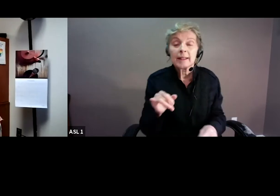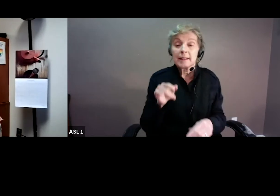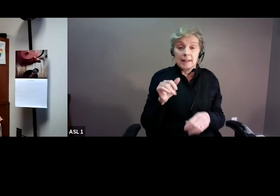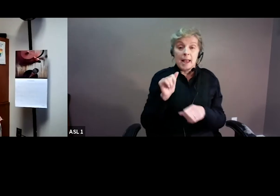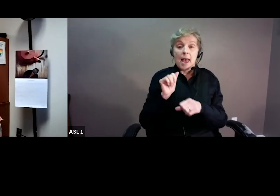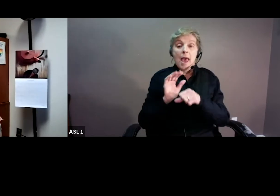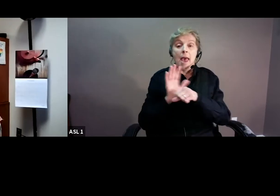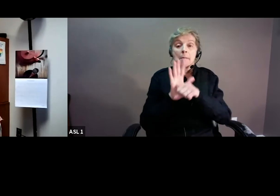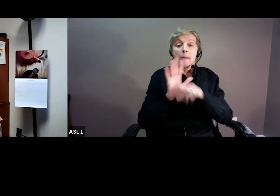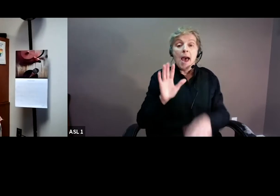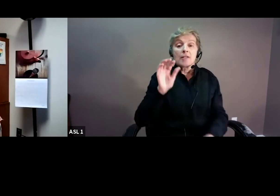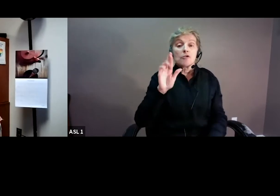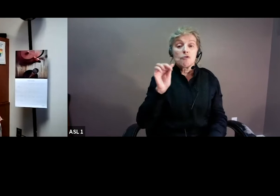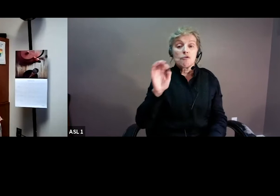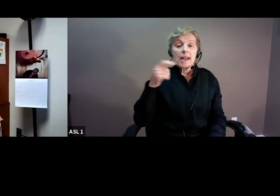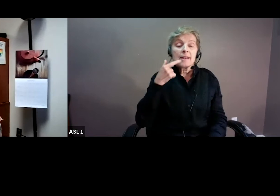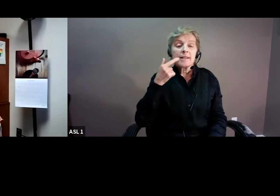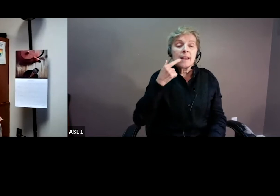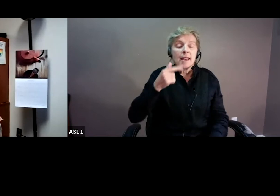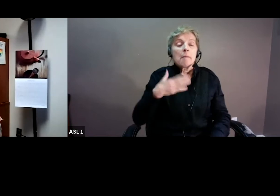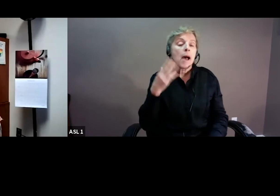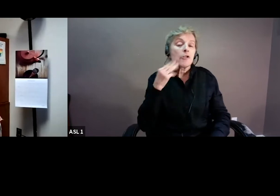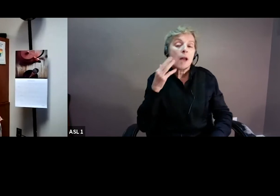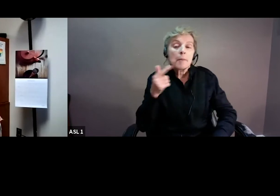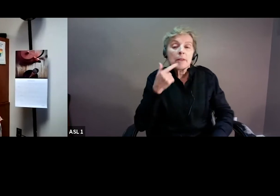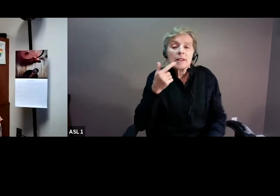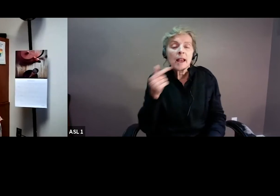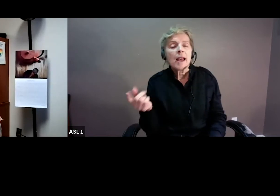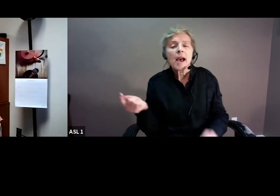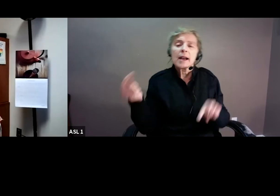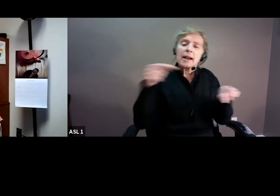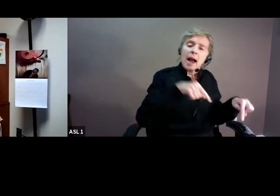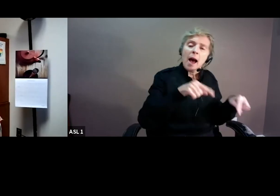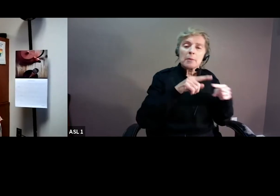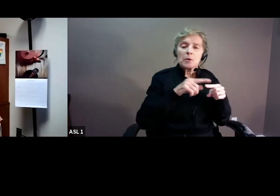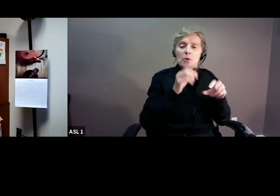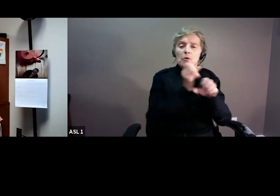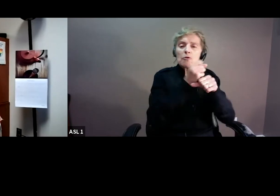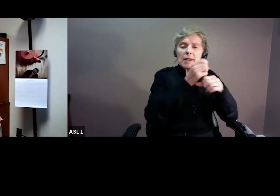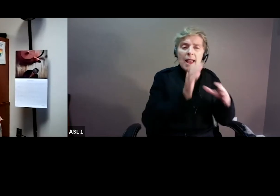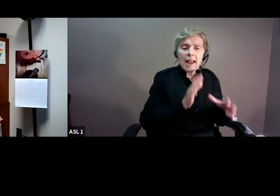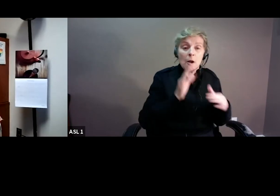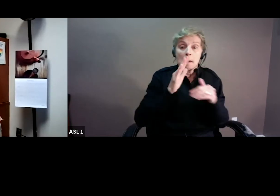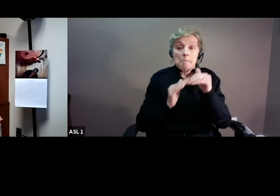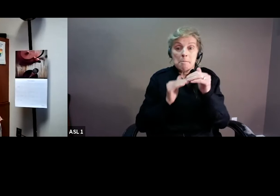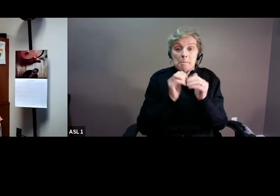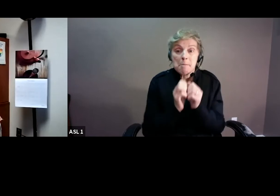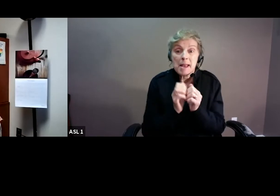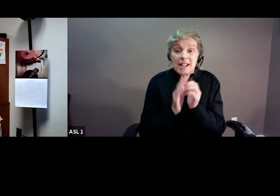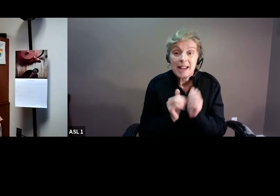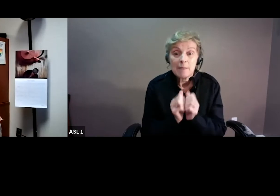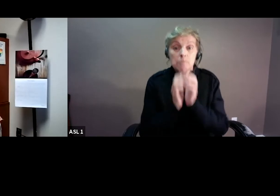call a come to the creator moment, since building back better may not necessarily be enough. So we have to